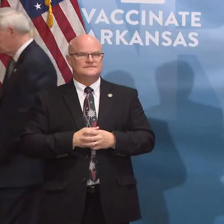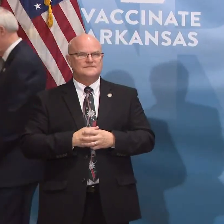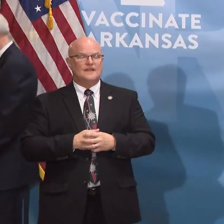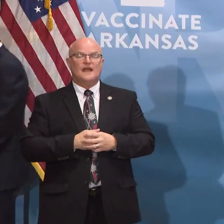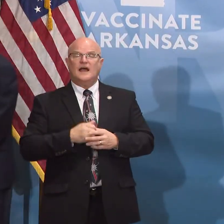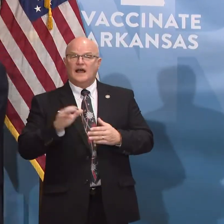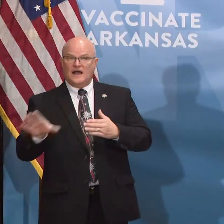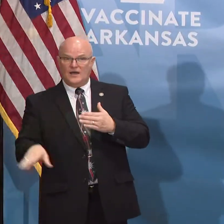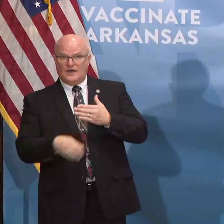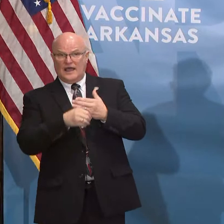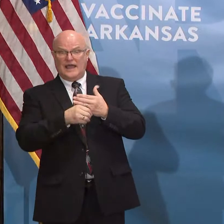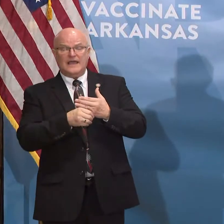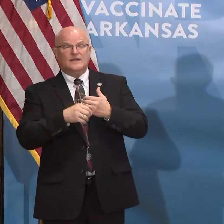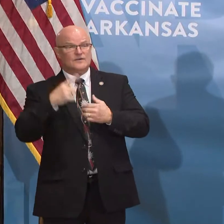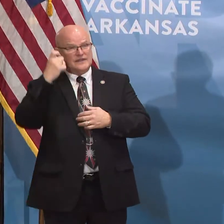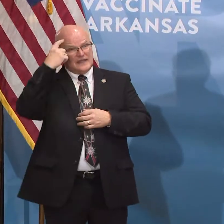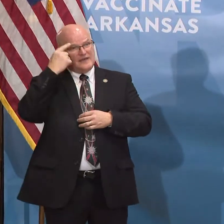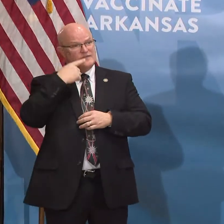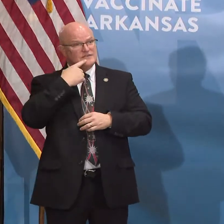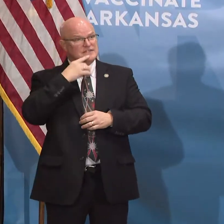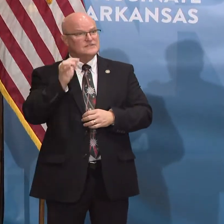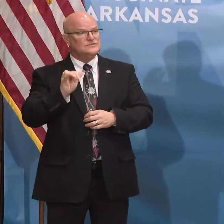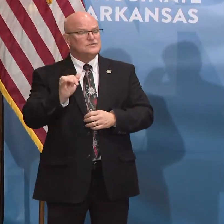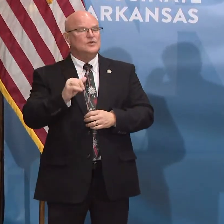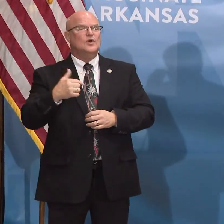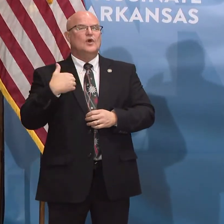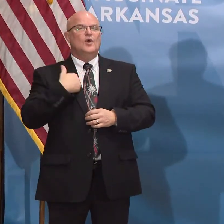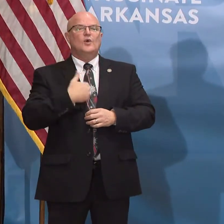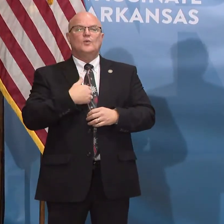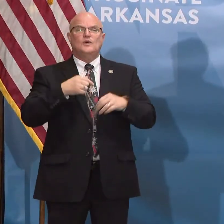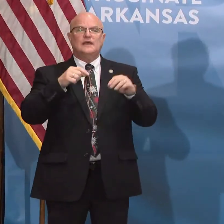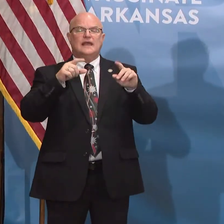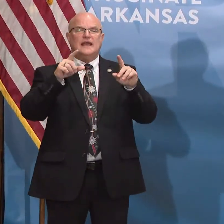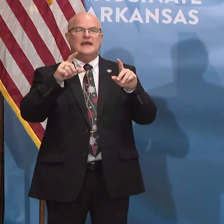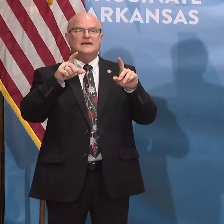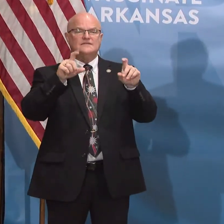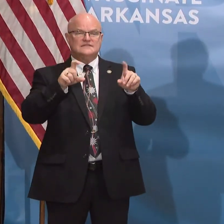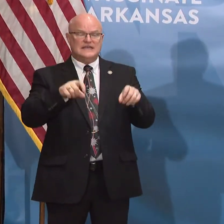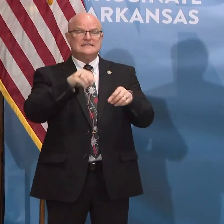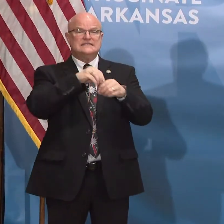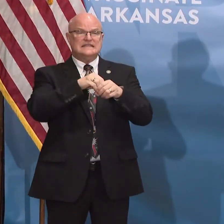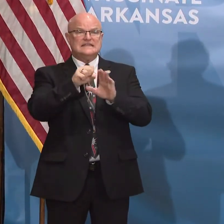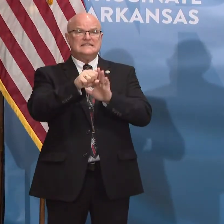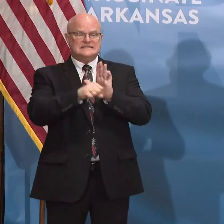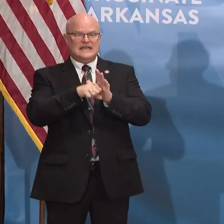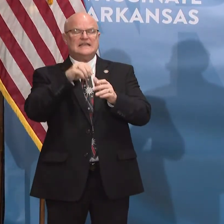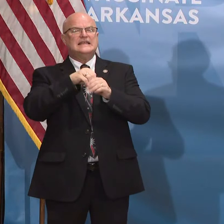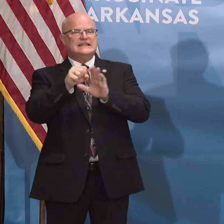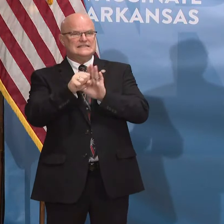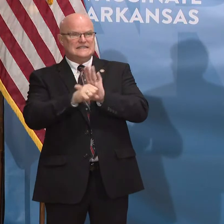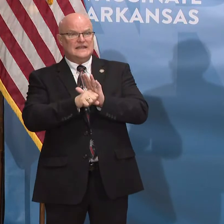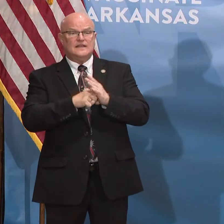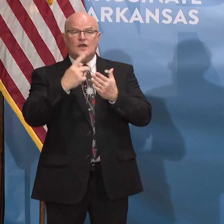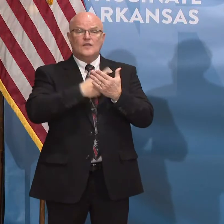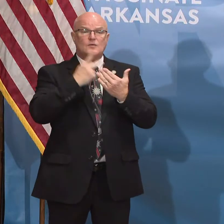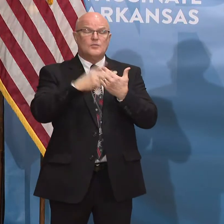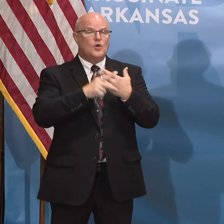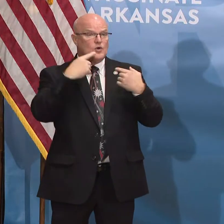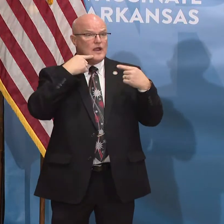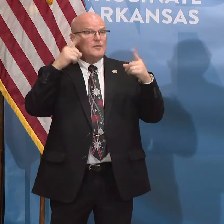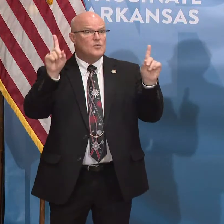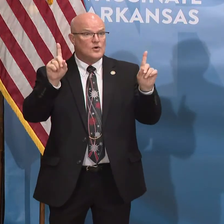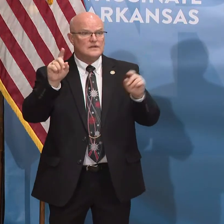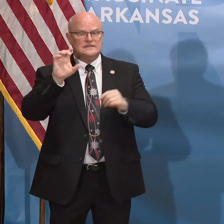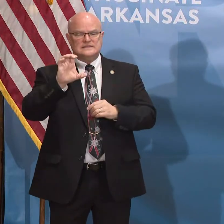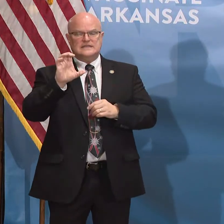Let me also add to what the governor has said. We have Test to Stay in the state. The program has worked. The CDC says